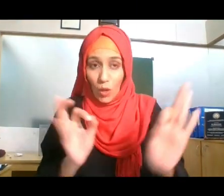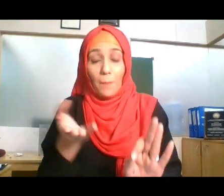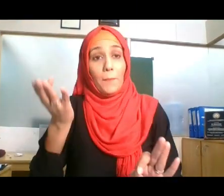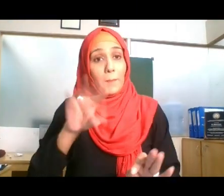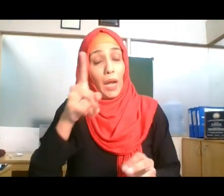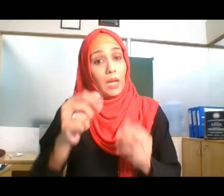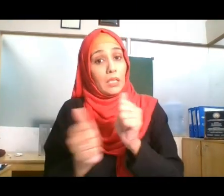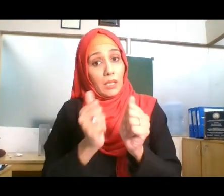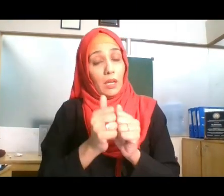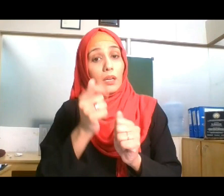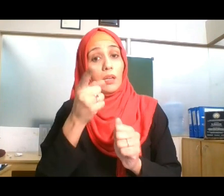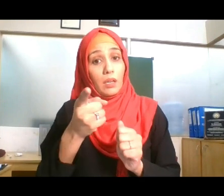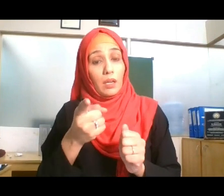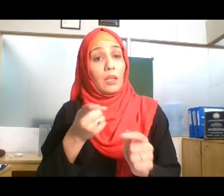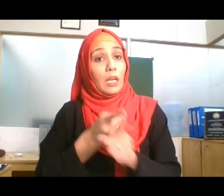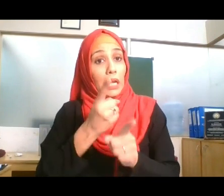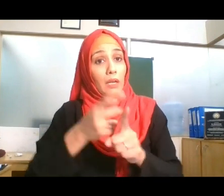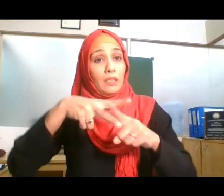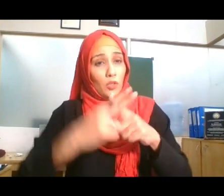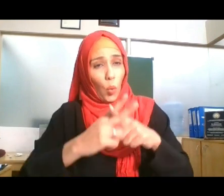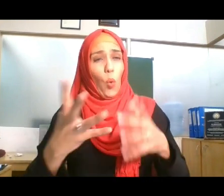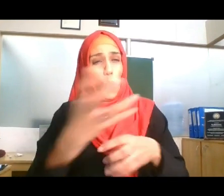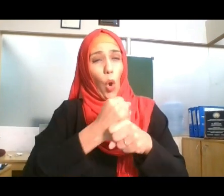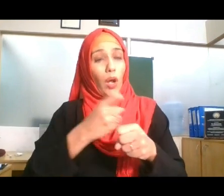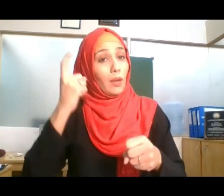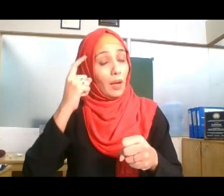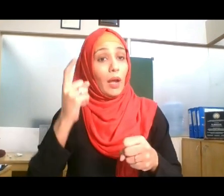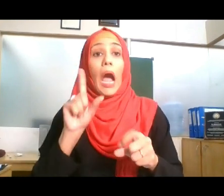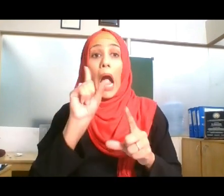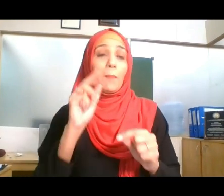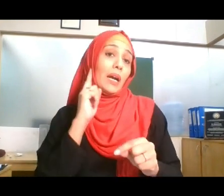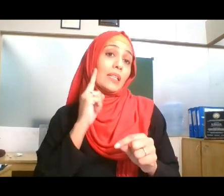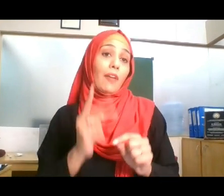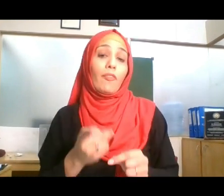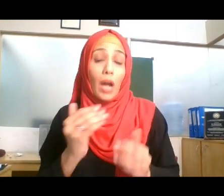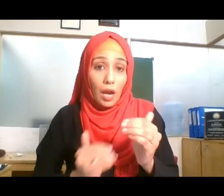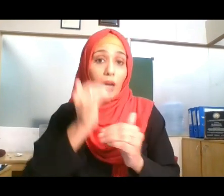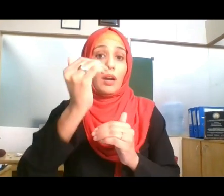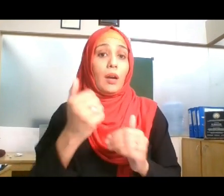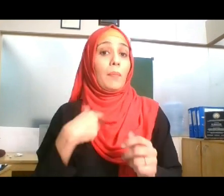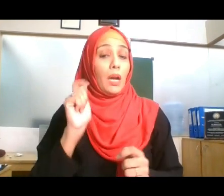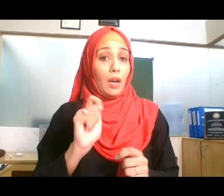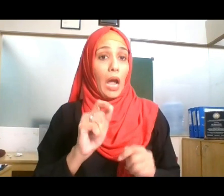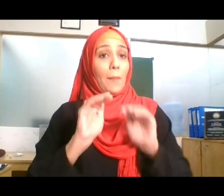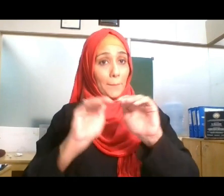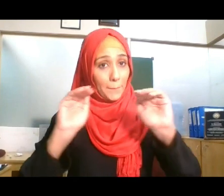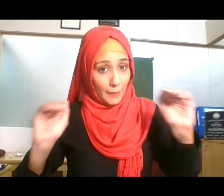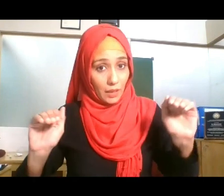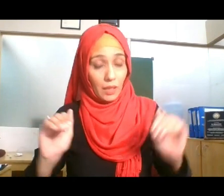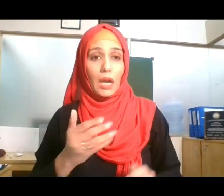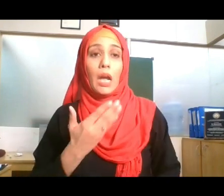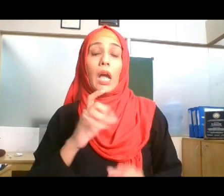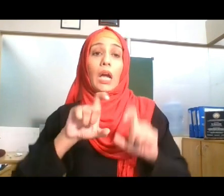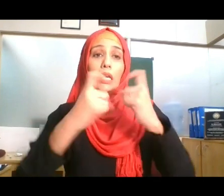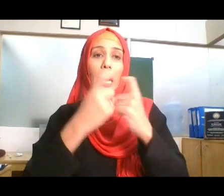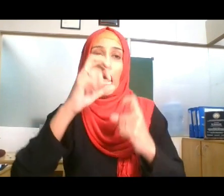then deliver these learning tools in their communities. And we'll also work with our students from grade 8